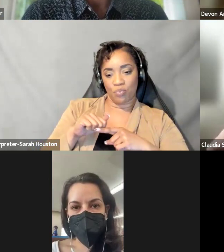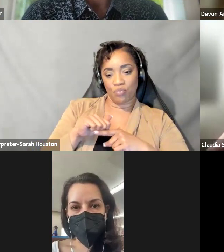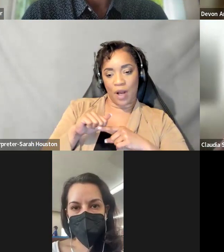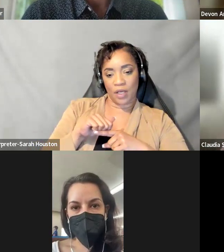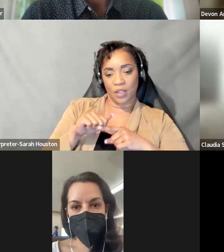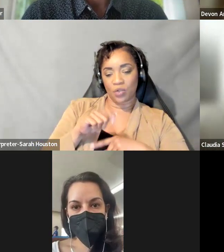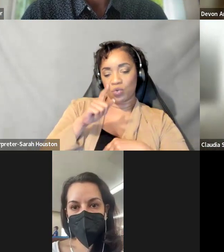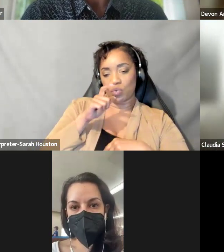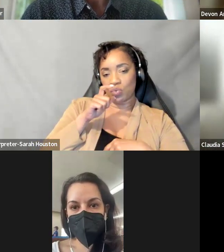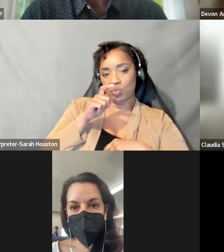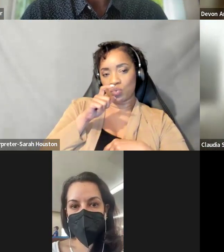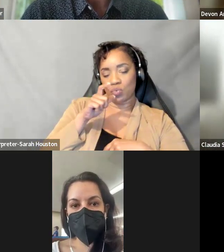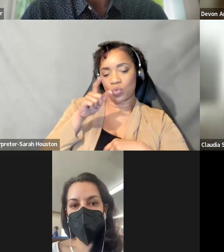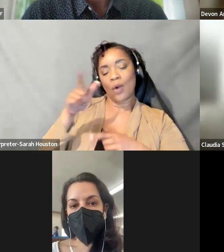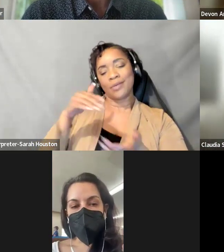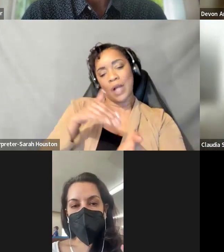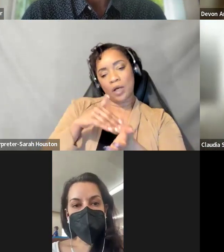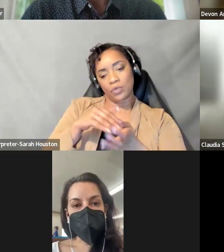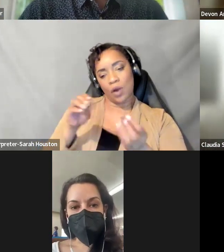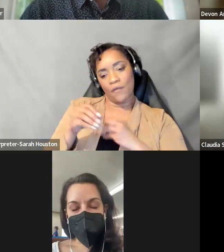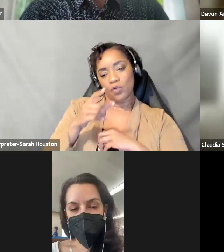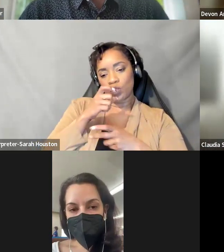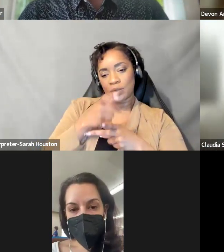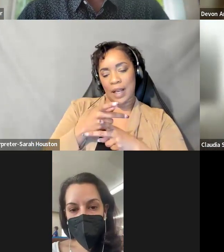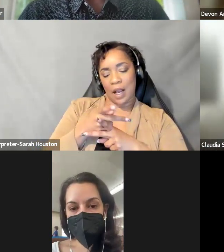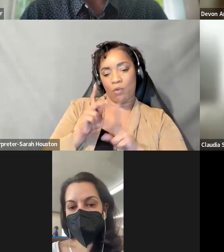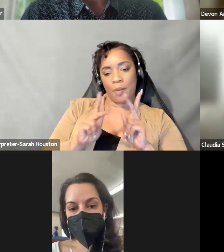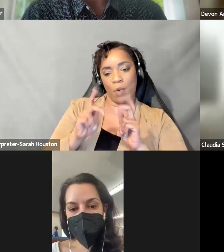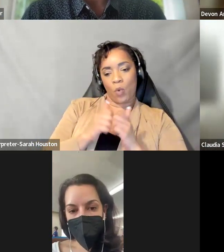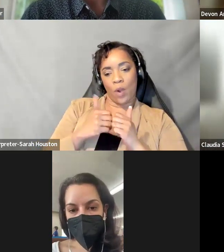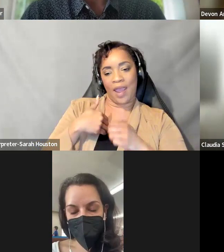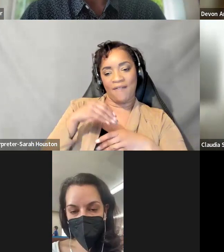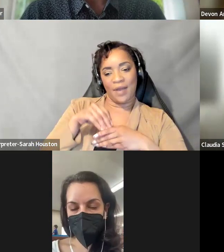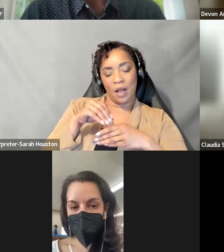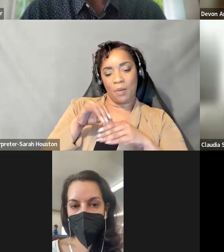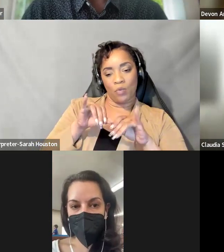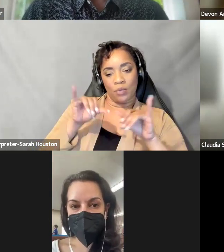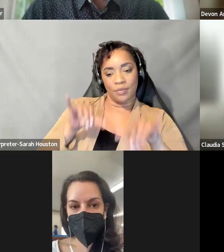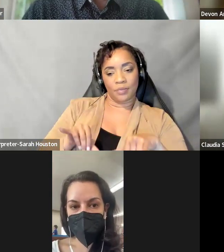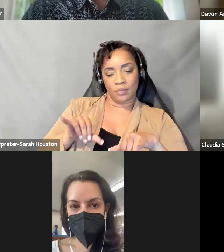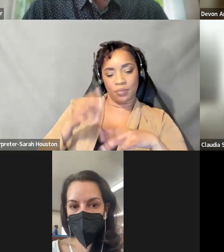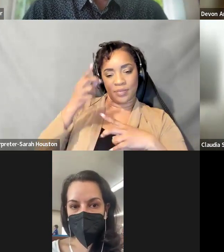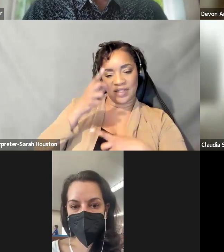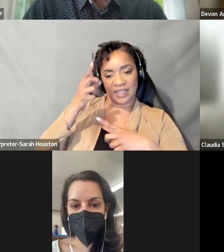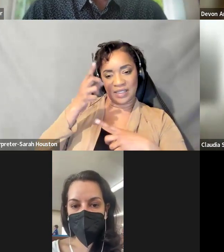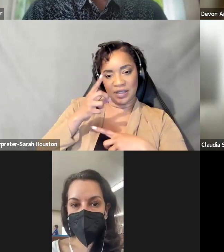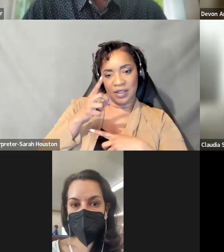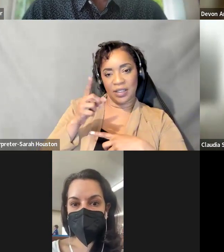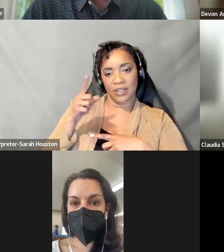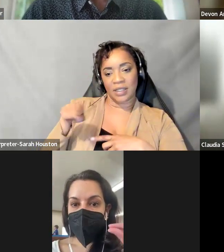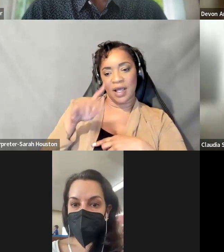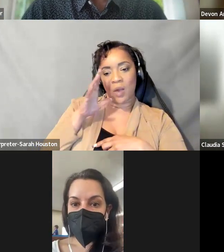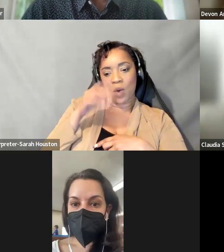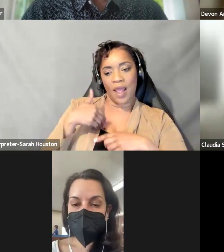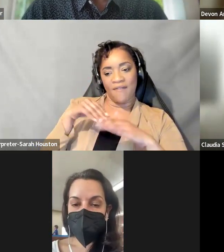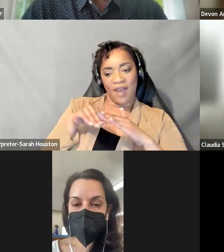of persons who have autoimmune disease. Maybe reach out to cancer centers. They would have, access to monoclonal